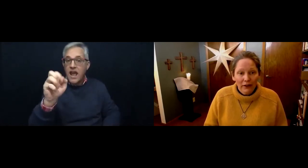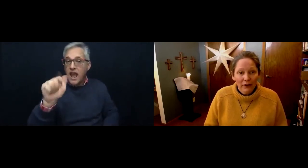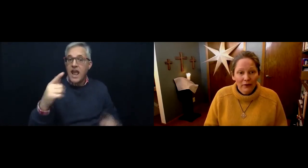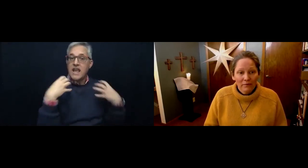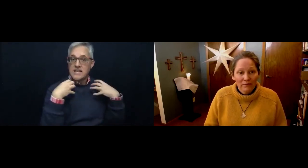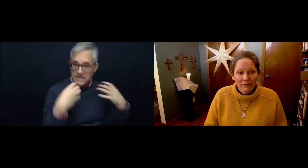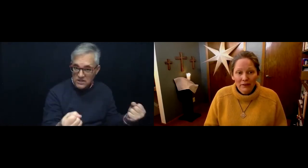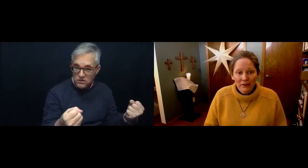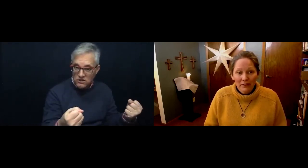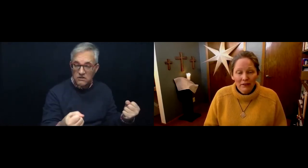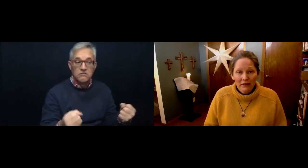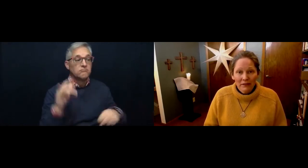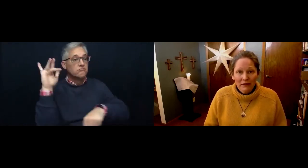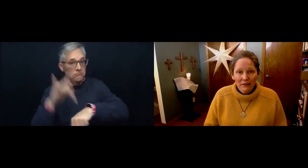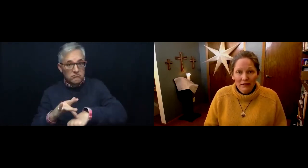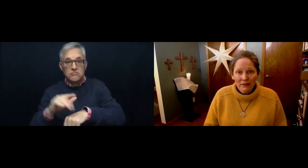another.